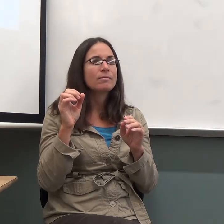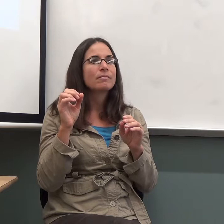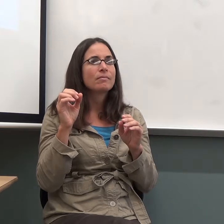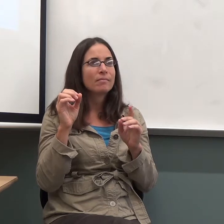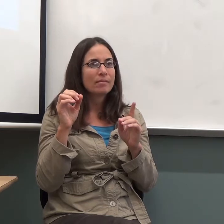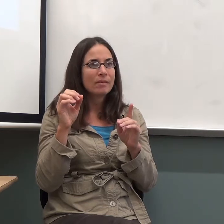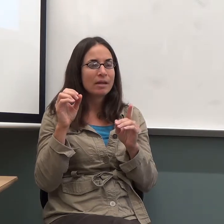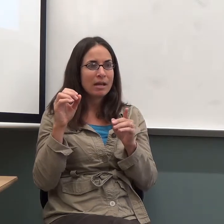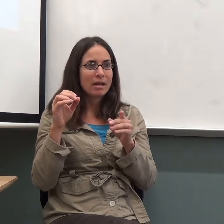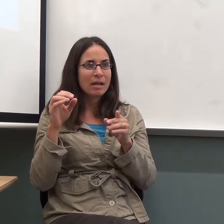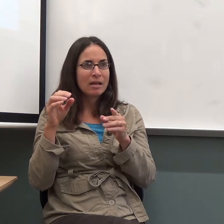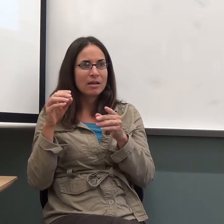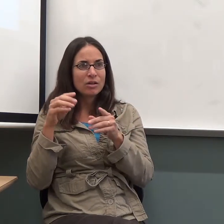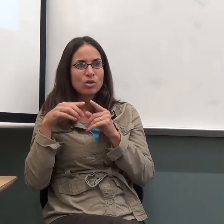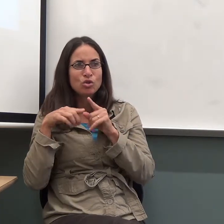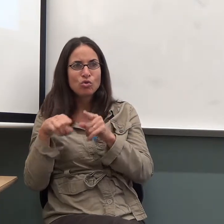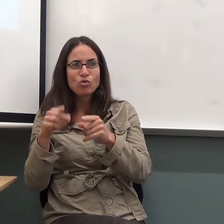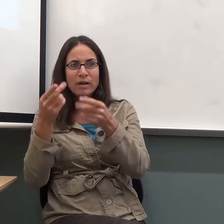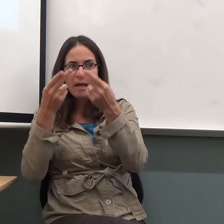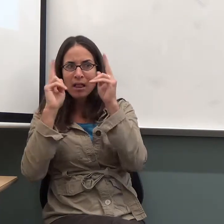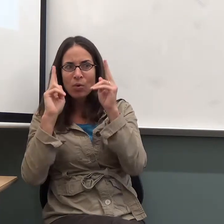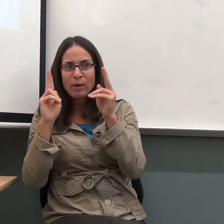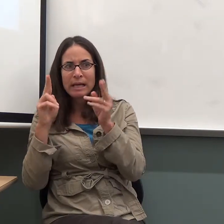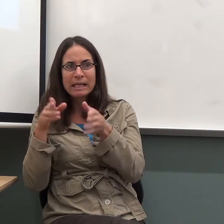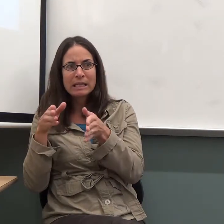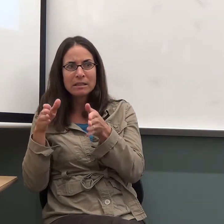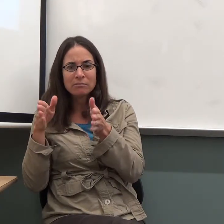information? No. So,